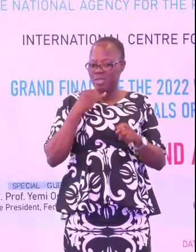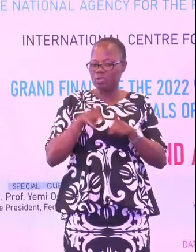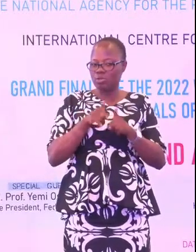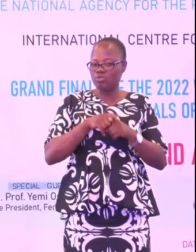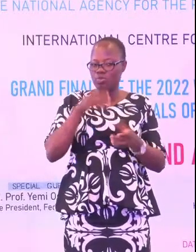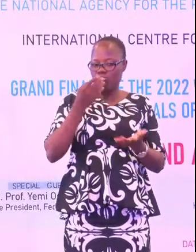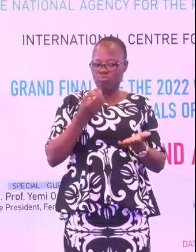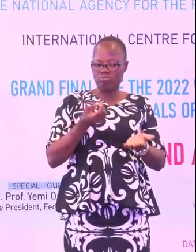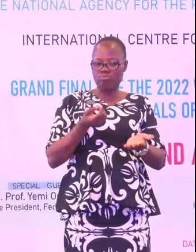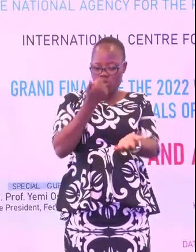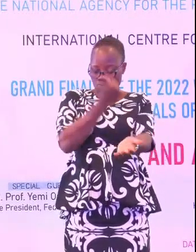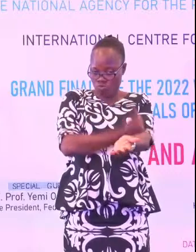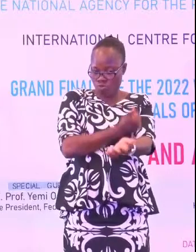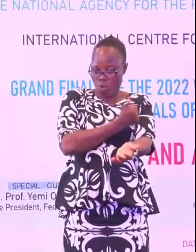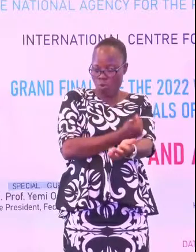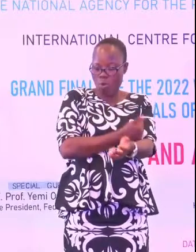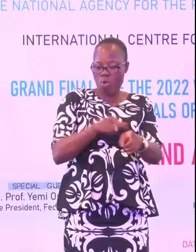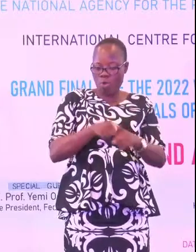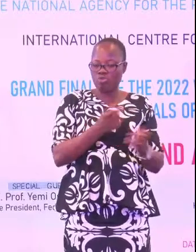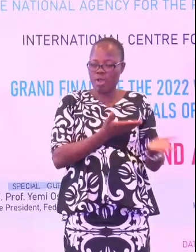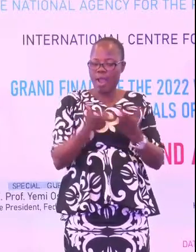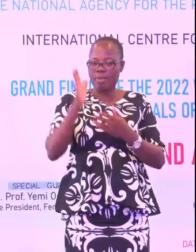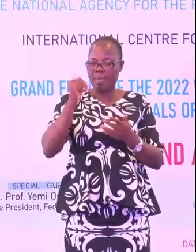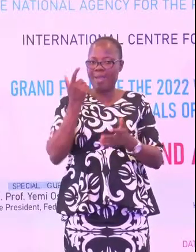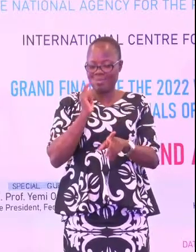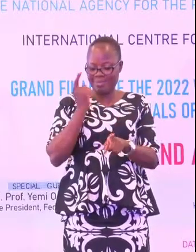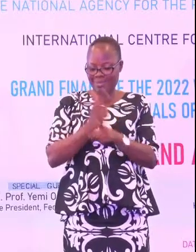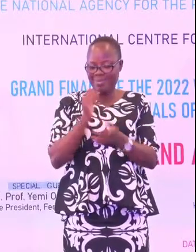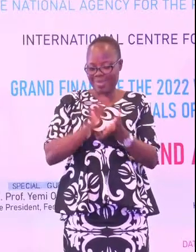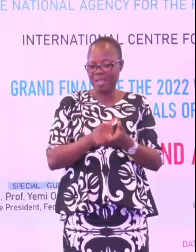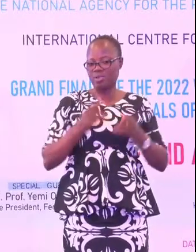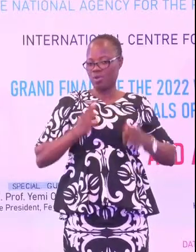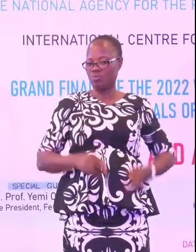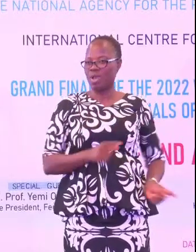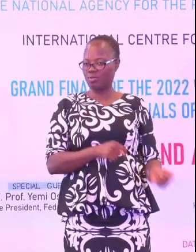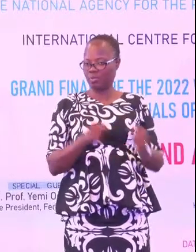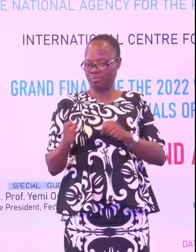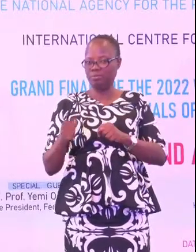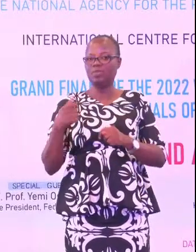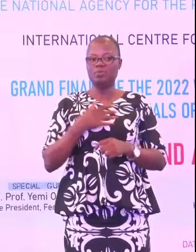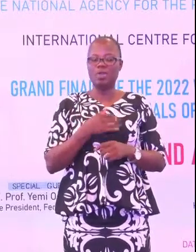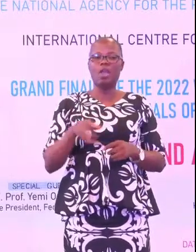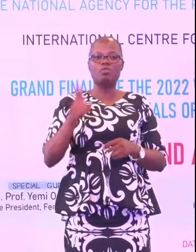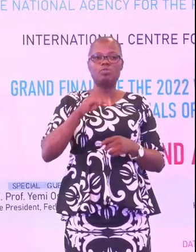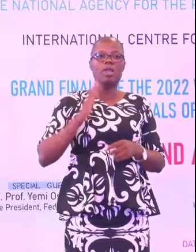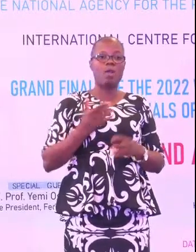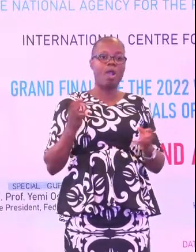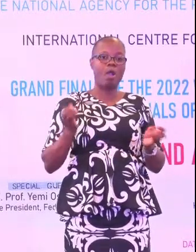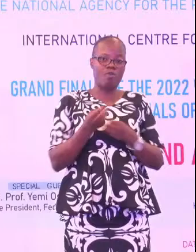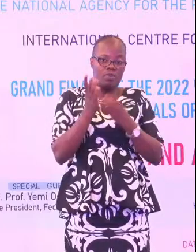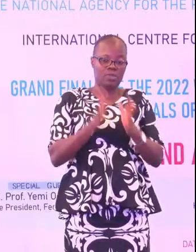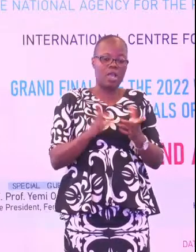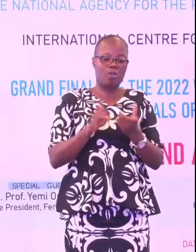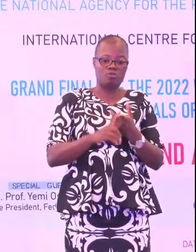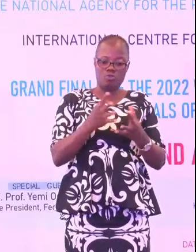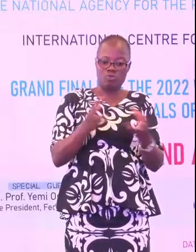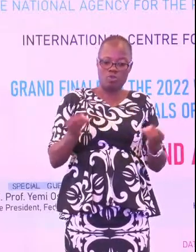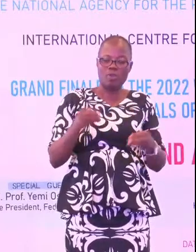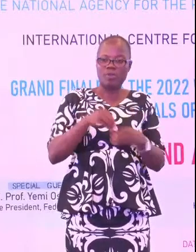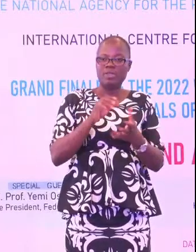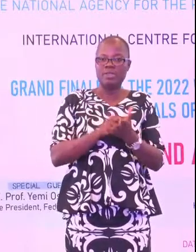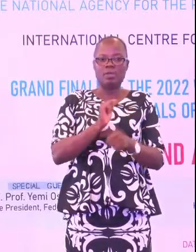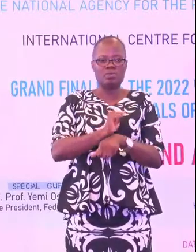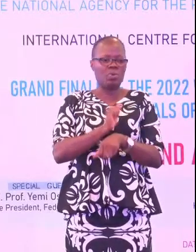carried by such victims of human trafficking. So we're capacitating our officers to solve the dark web, not just